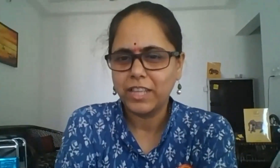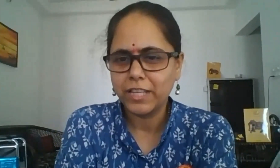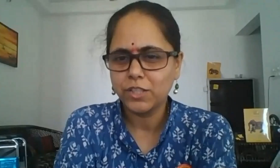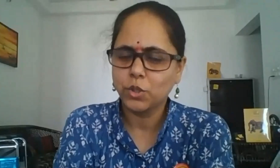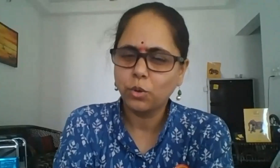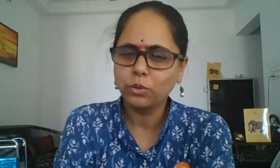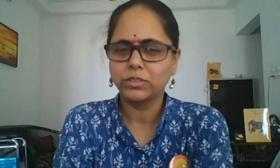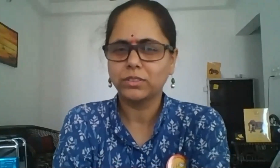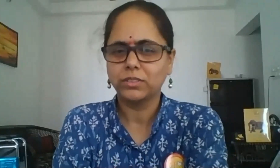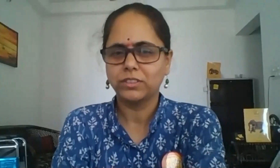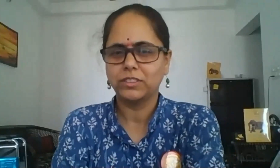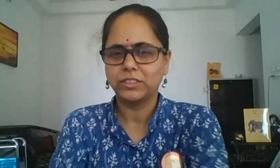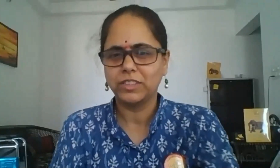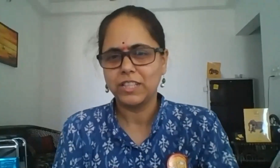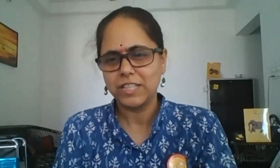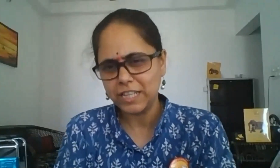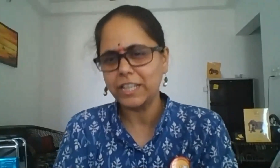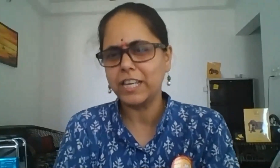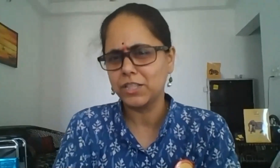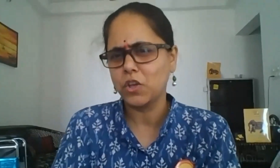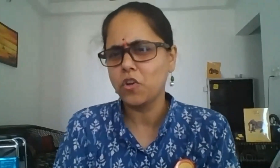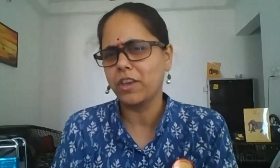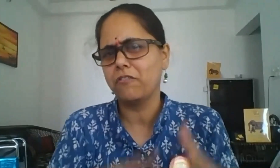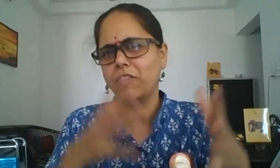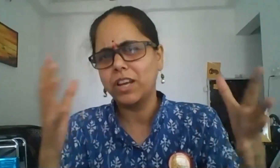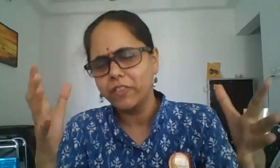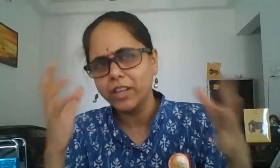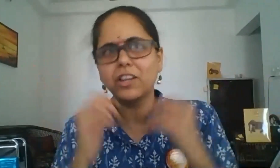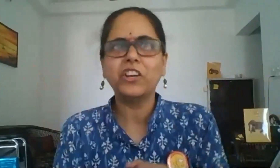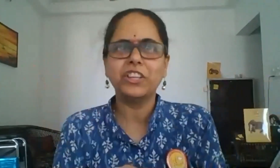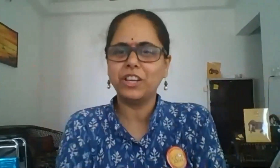Yes, no. Still yes. Okay. 1 hour a year.